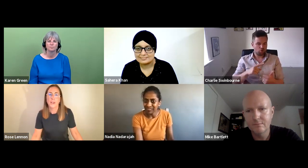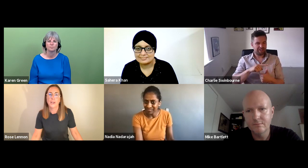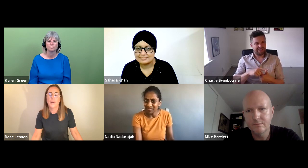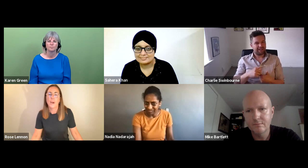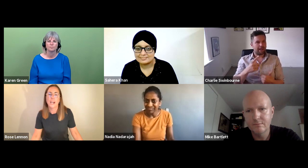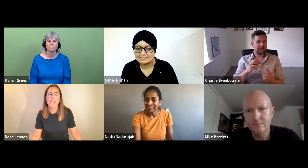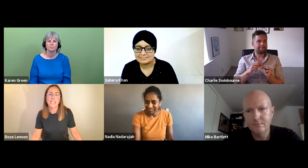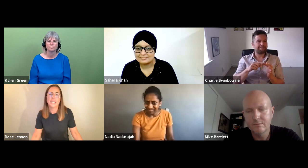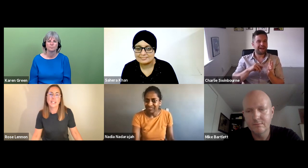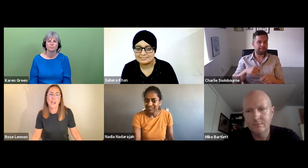And when I did,